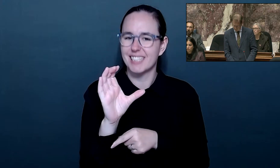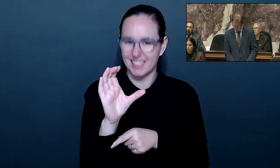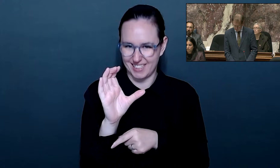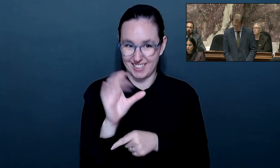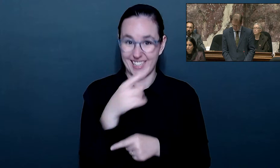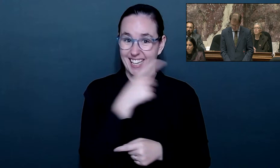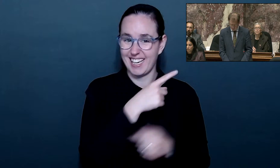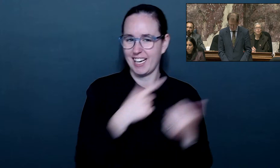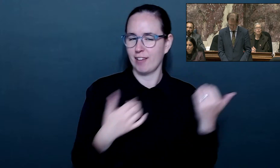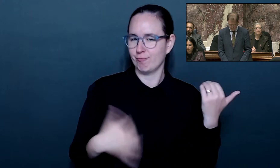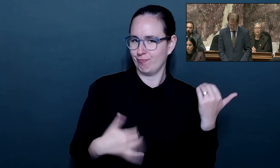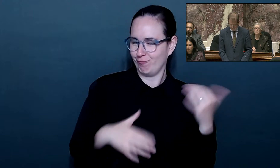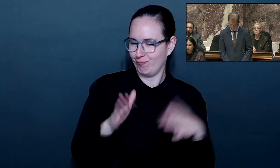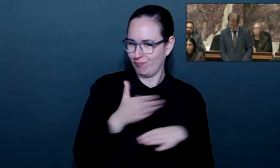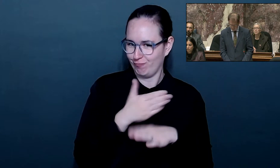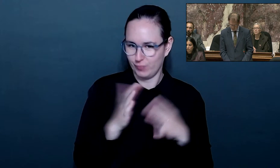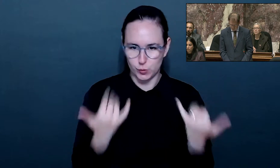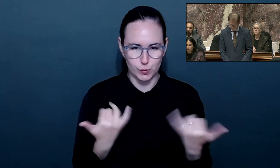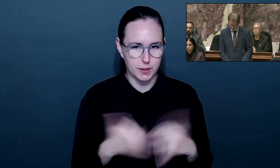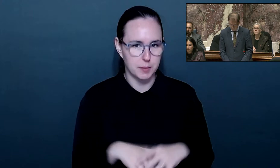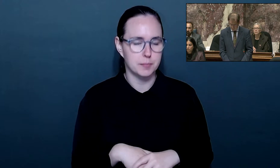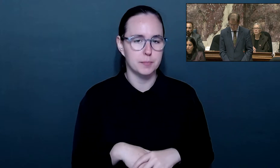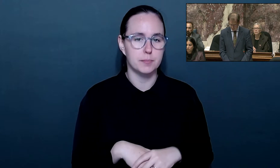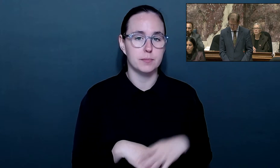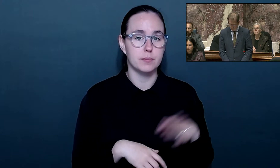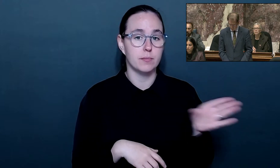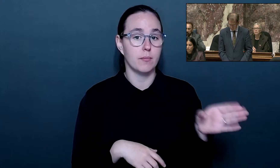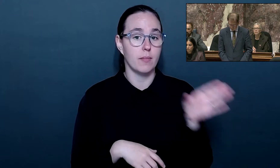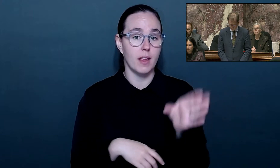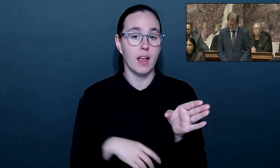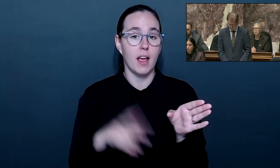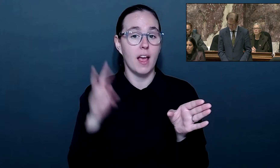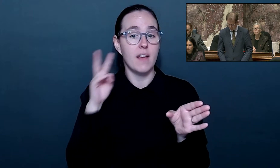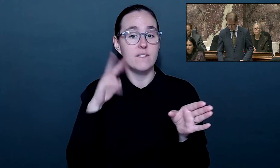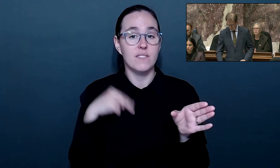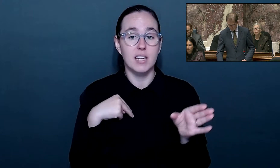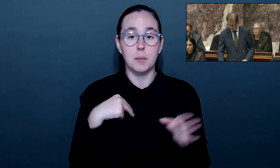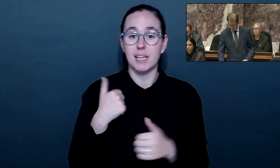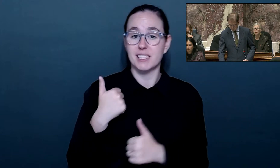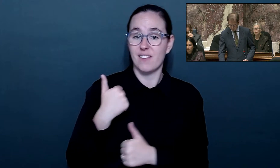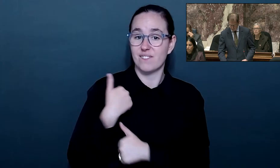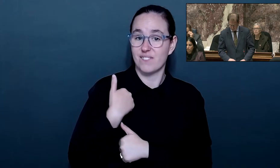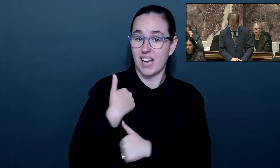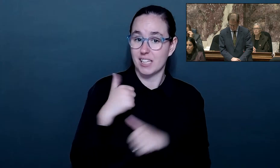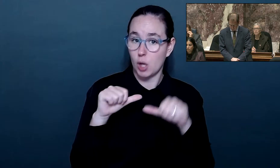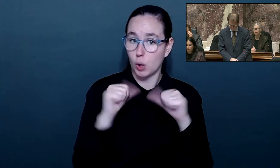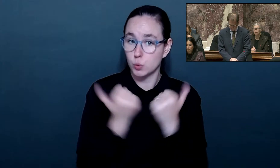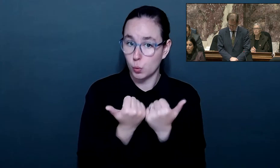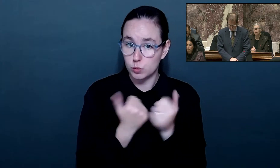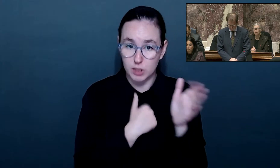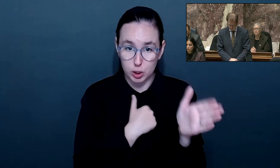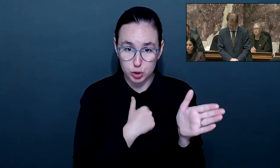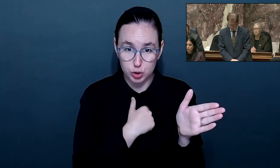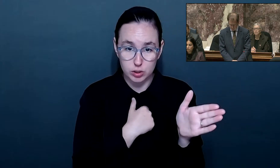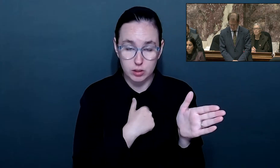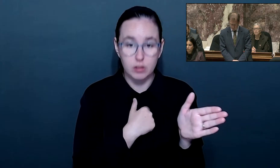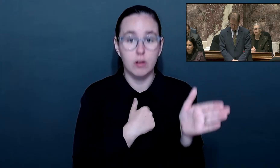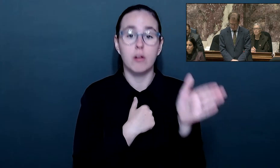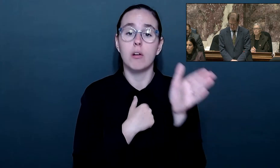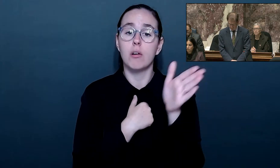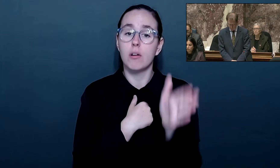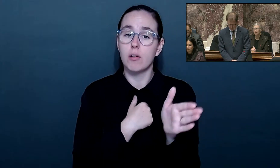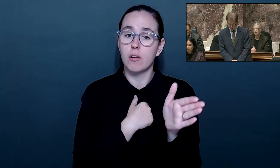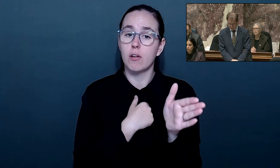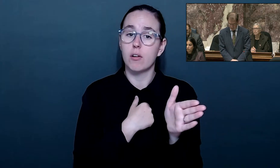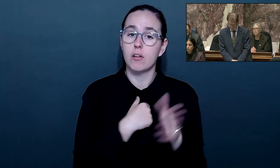Association, Vien Tham Van Kom, the President of the Laos Community Association of BC,